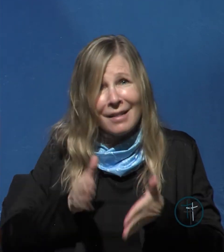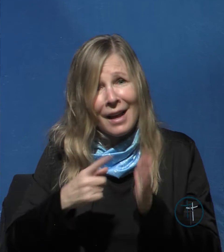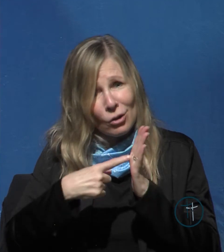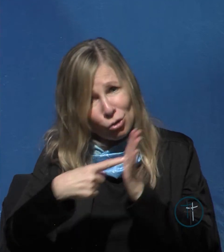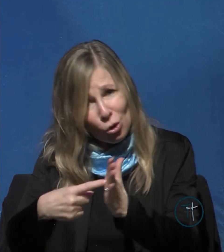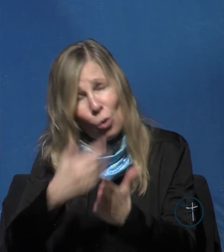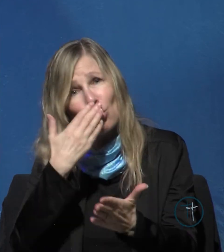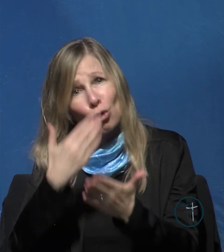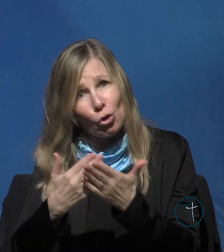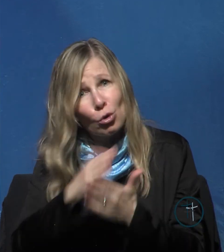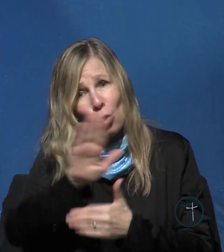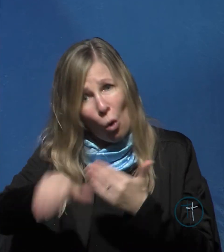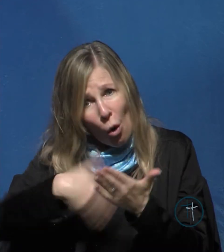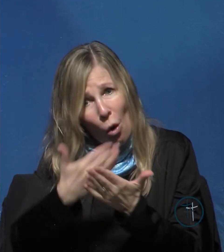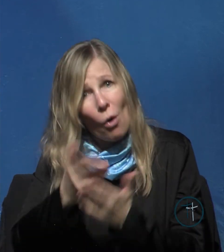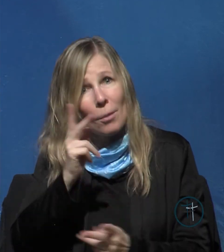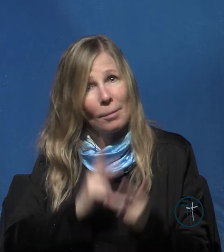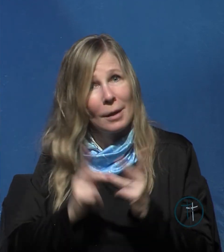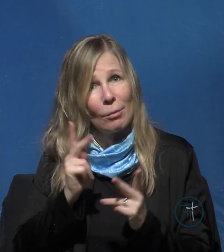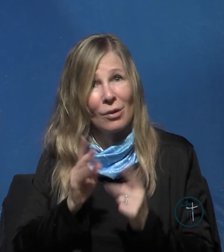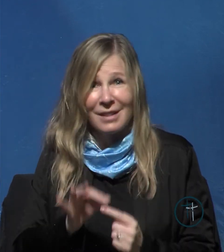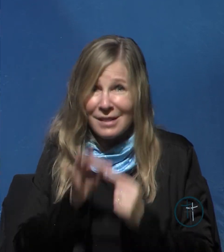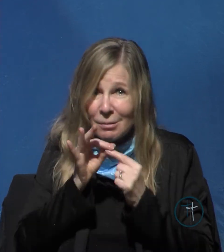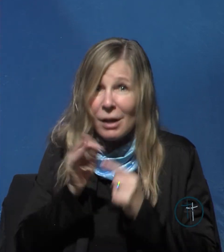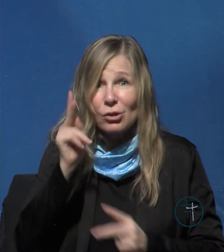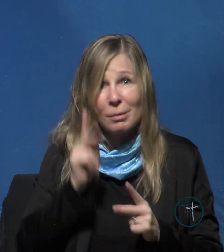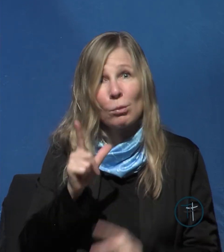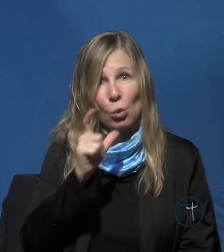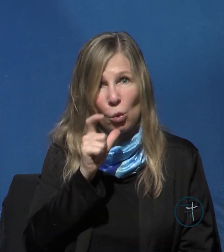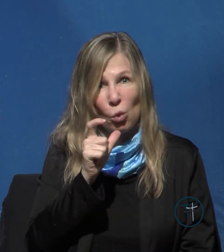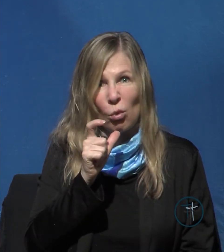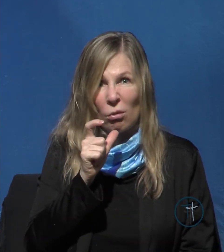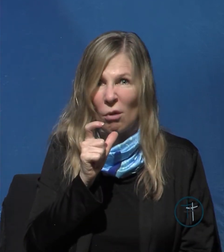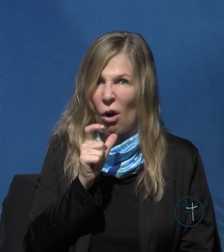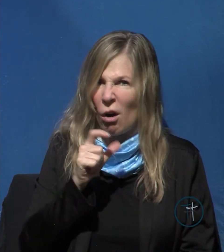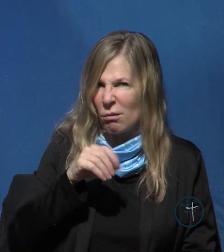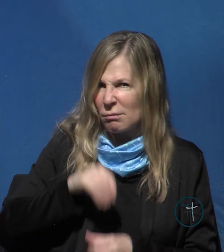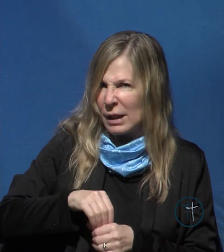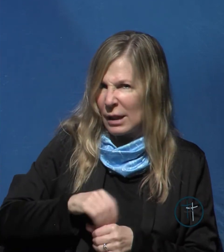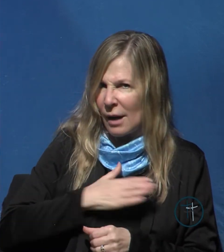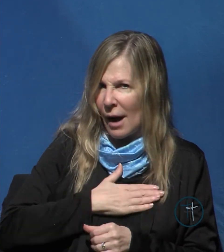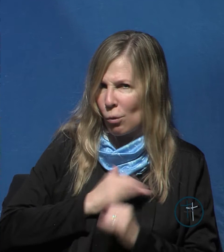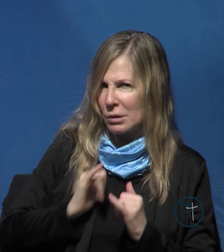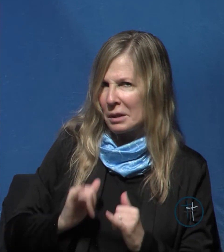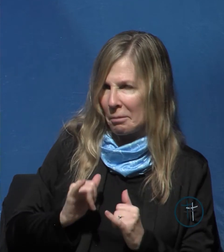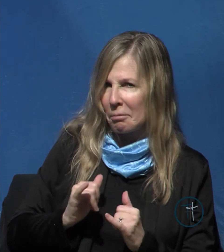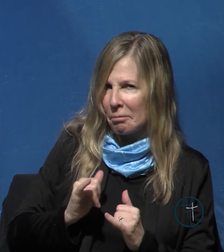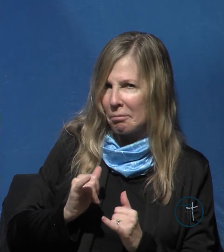to all people, and especially those who are of the household of faith. In other words, yes,